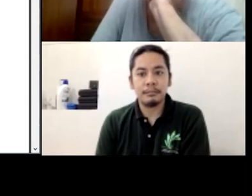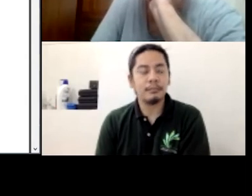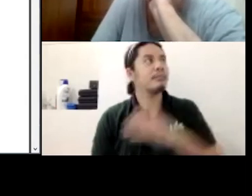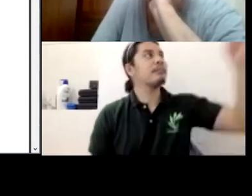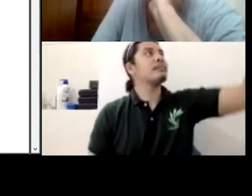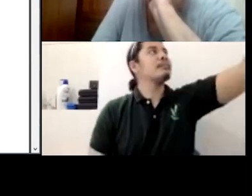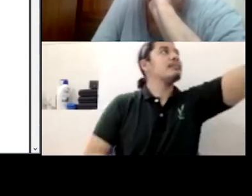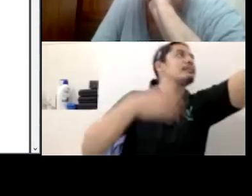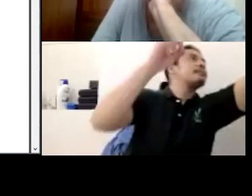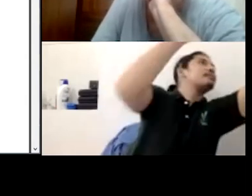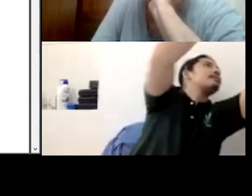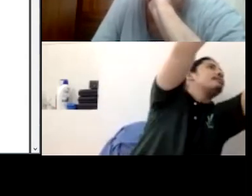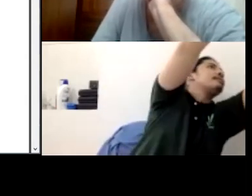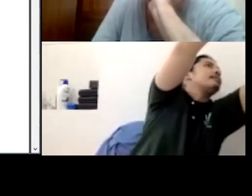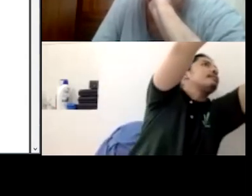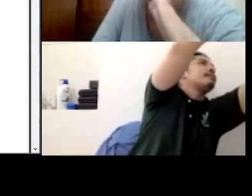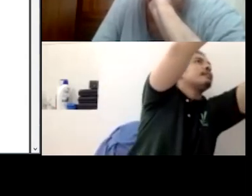a regular book way.